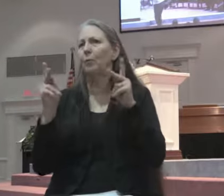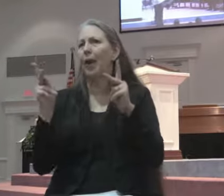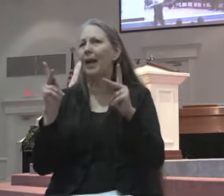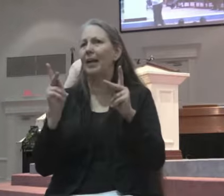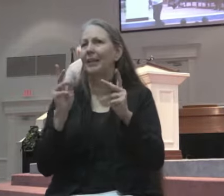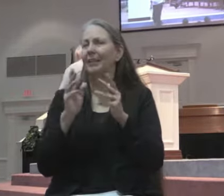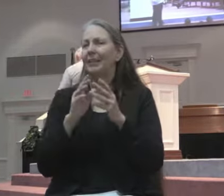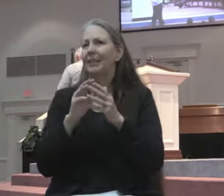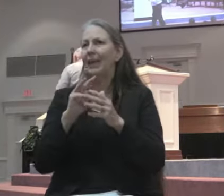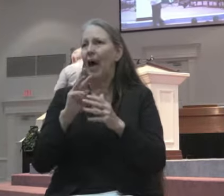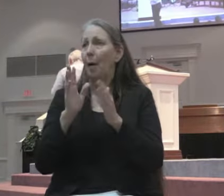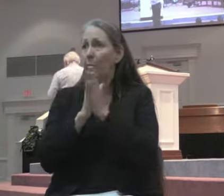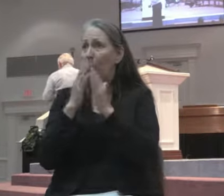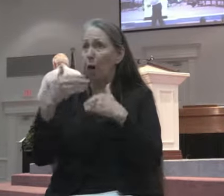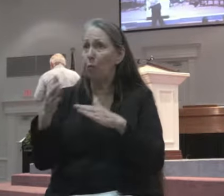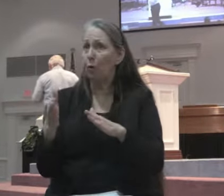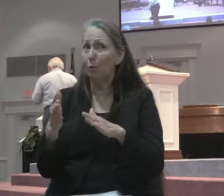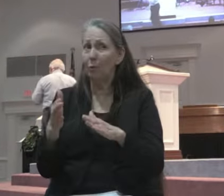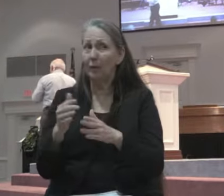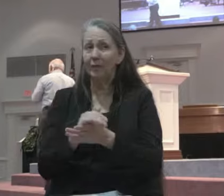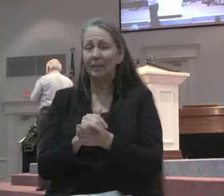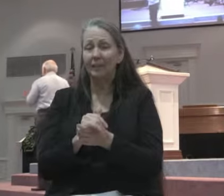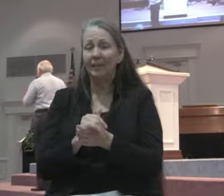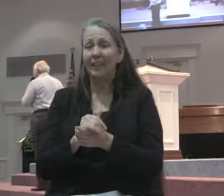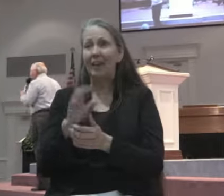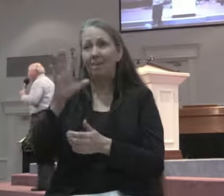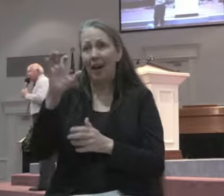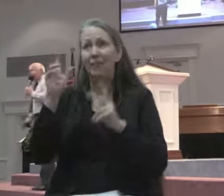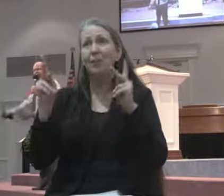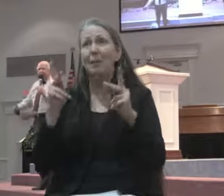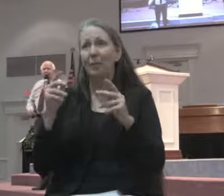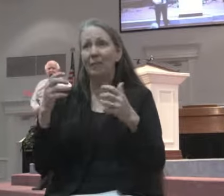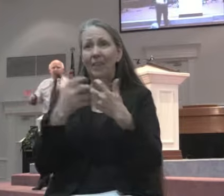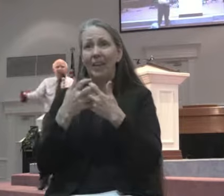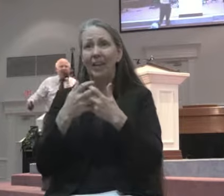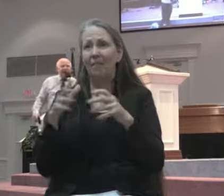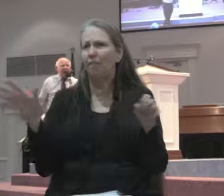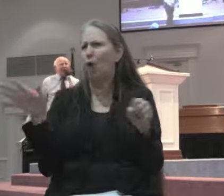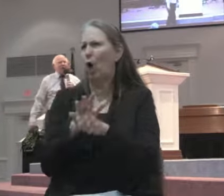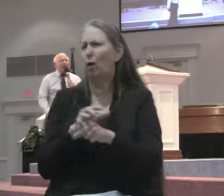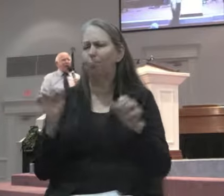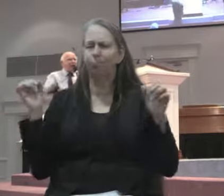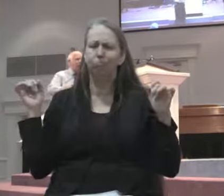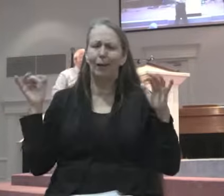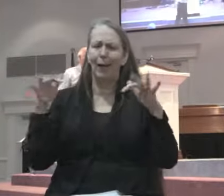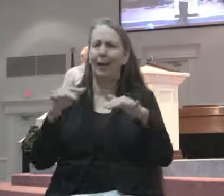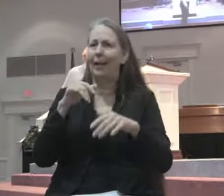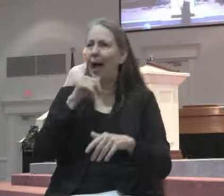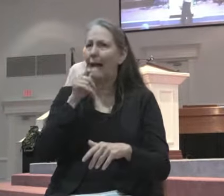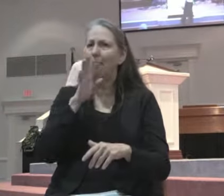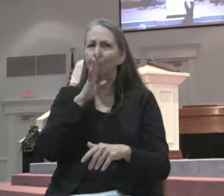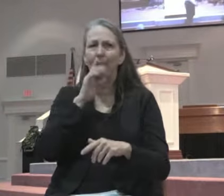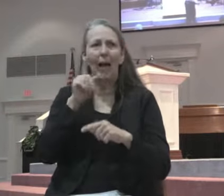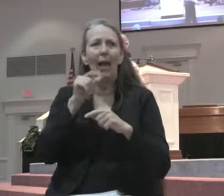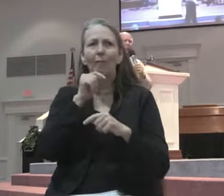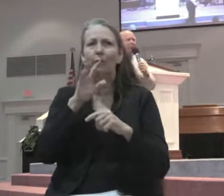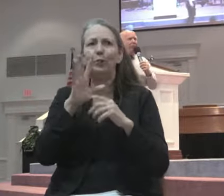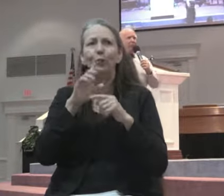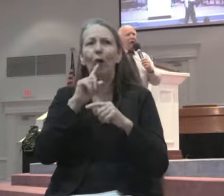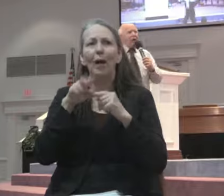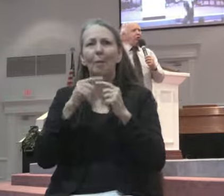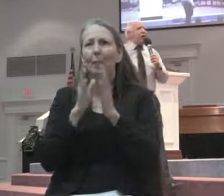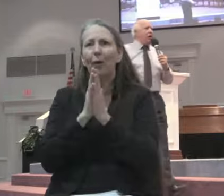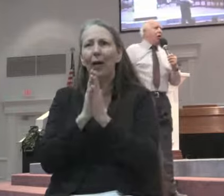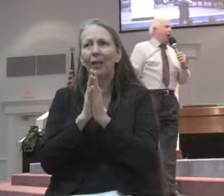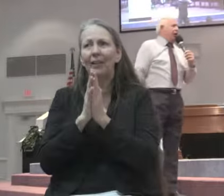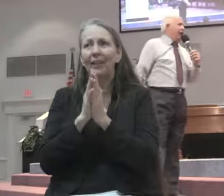West Monroe. Our prayer room architect said would handle 500, and we filled it up. And I didn't even have to talk about prayer. And I mean,